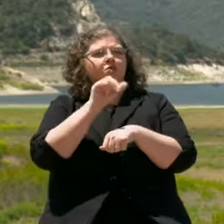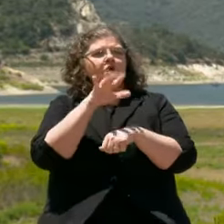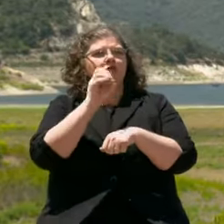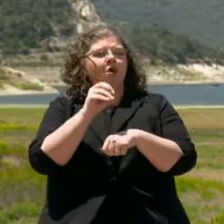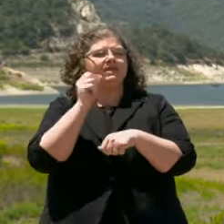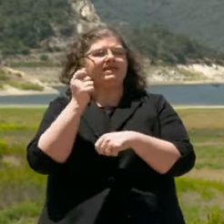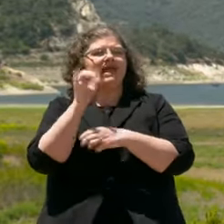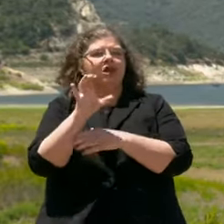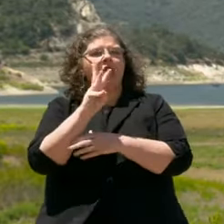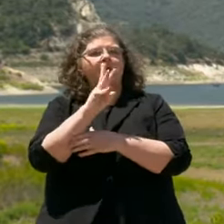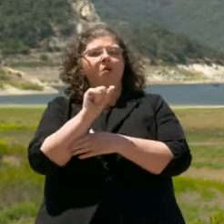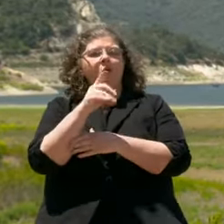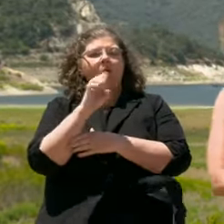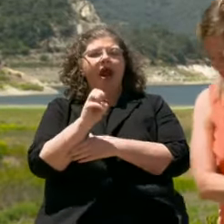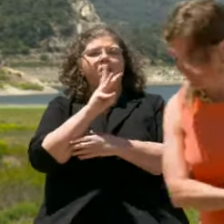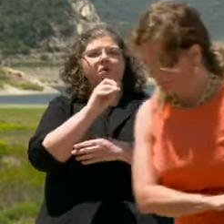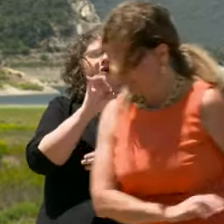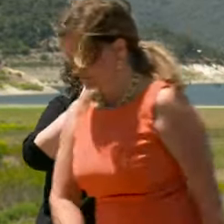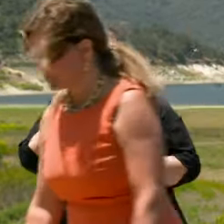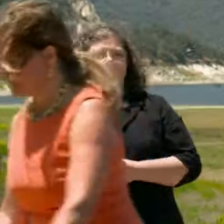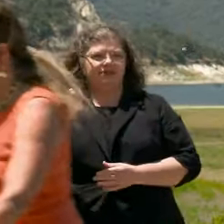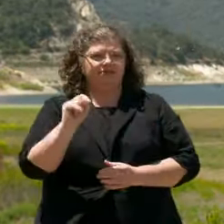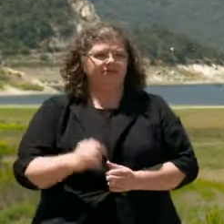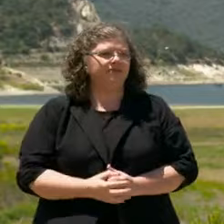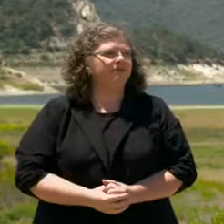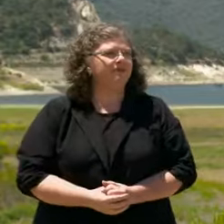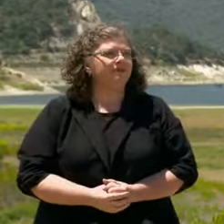Secretary, Wade Crowfoot. So thank you.